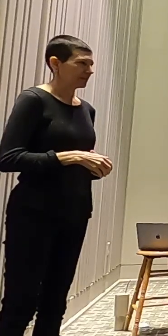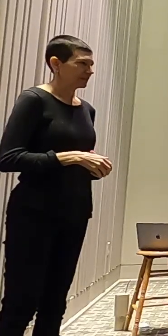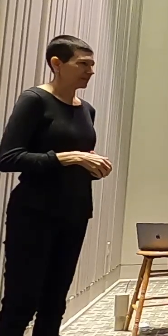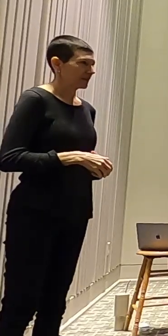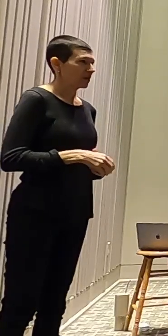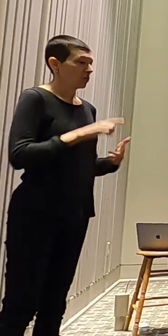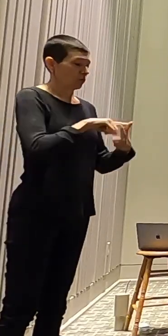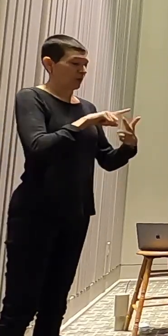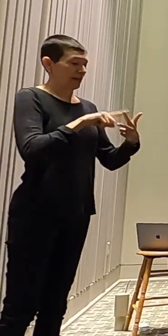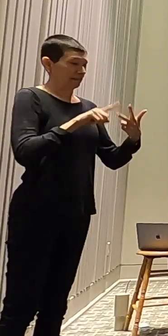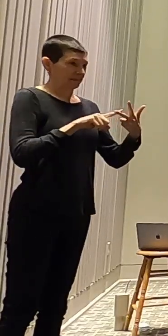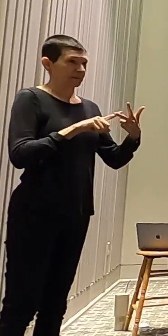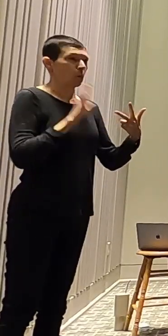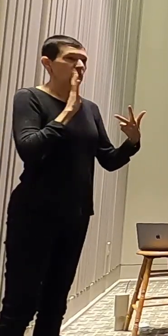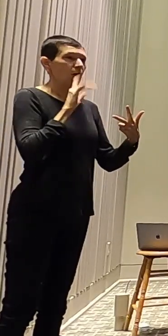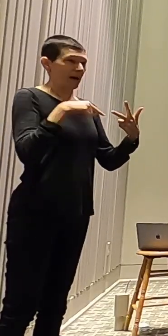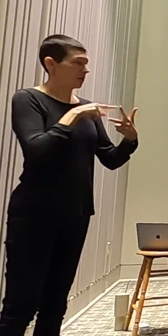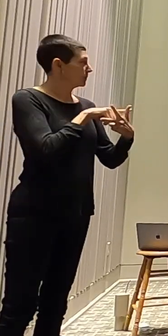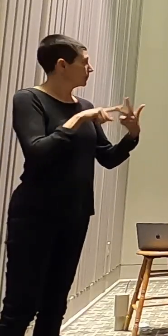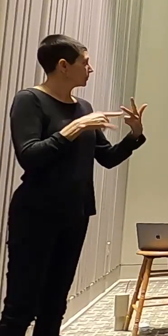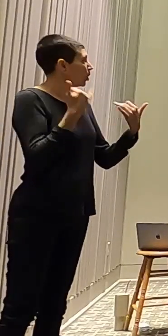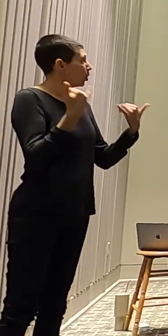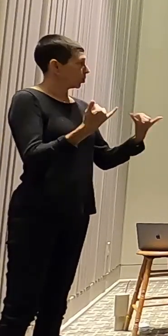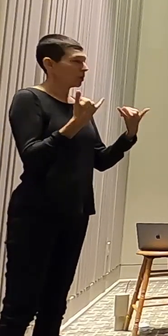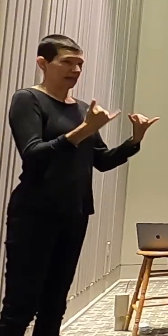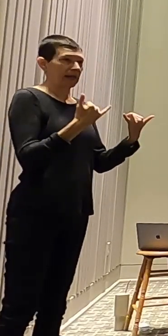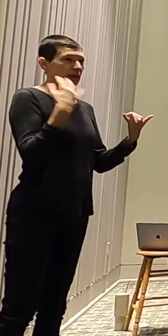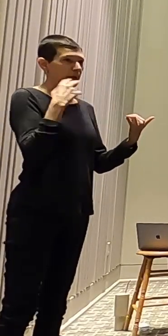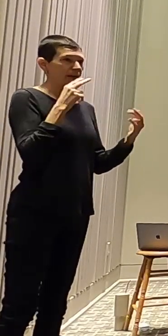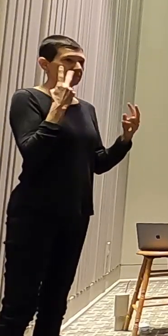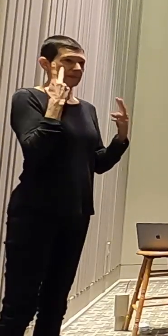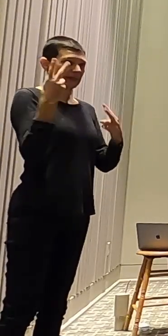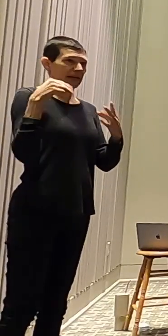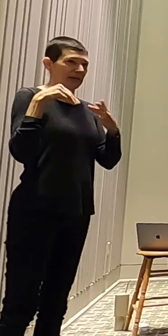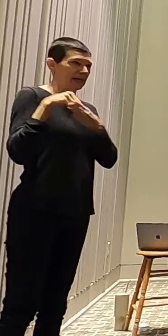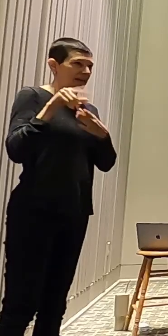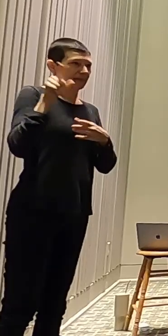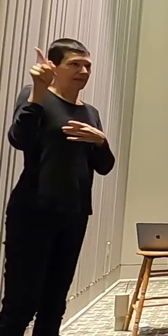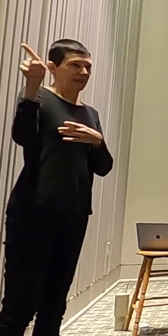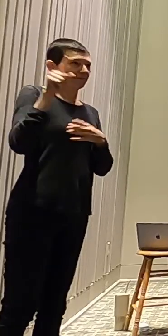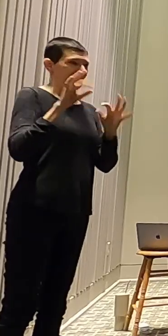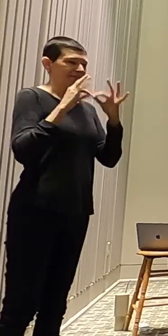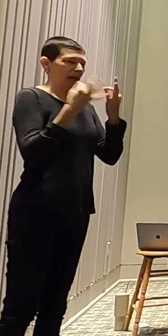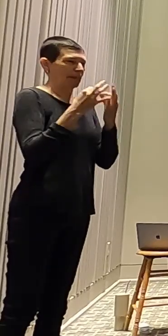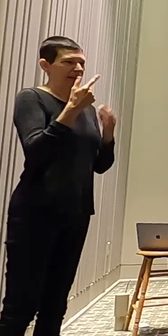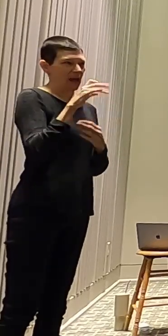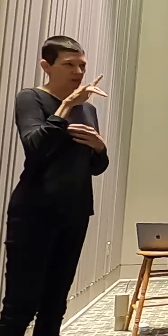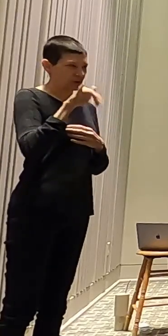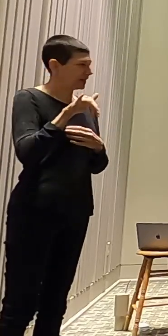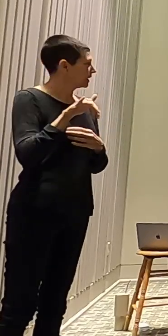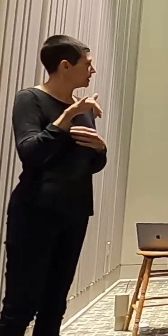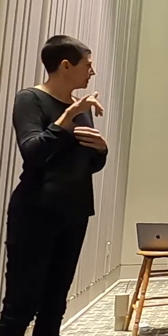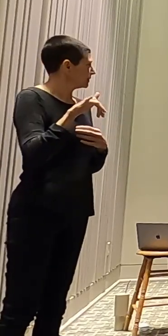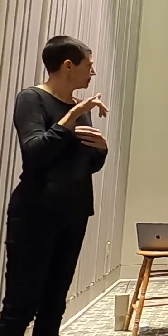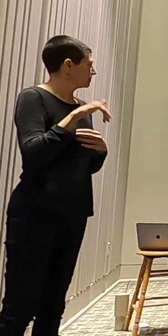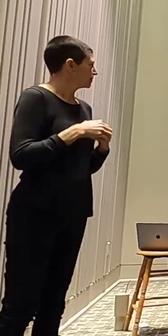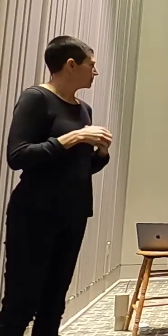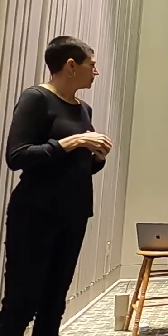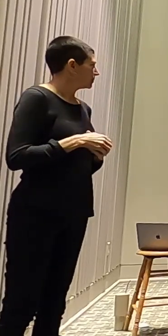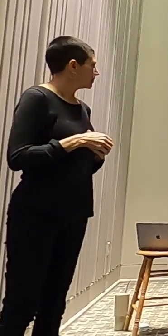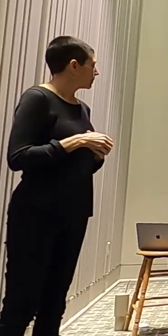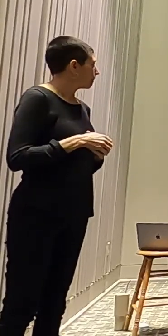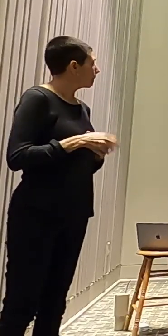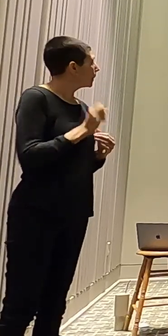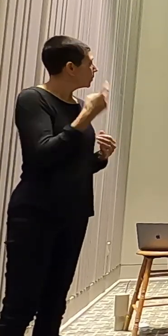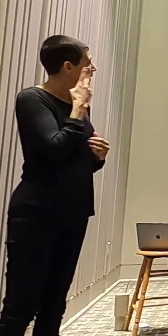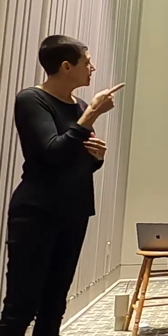So the three masks we're going to be talking about are currently on view in our Truba-Lewan Family Gallery, the Artelli Gallery. You